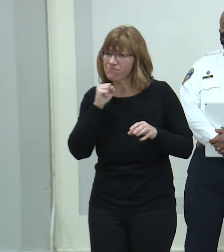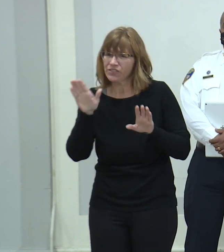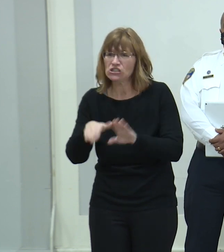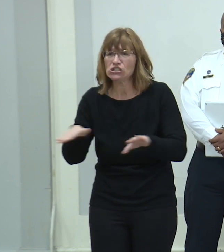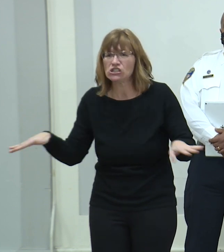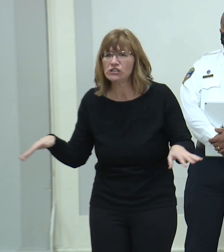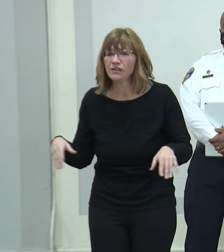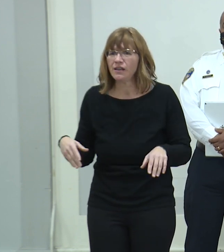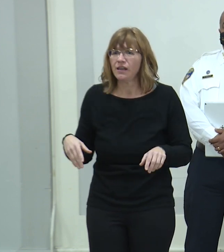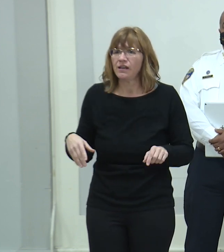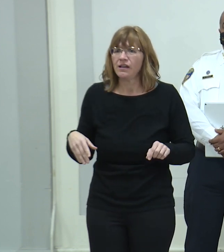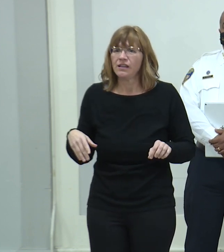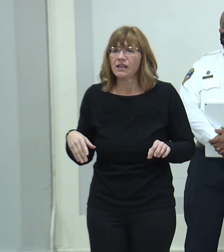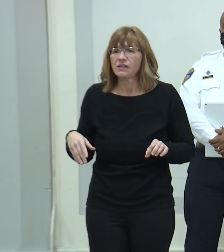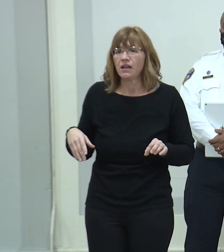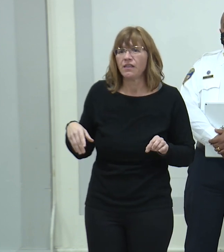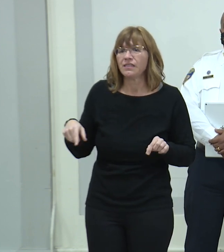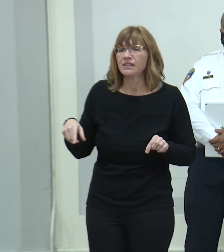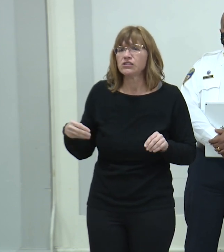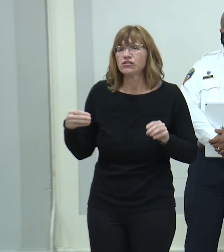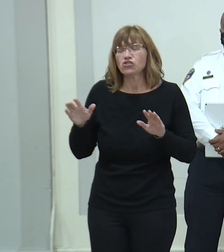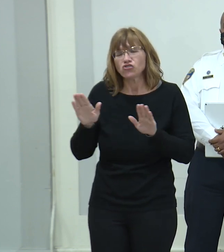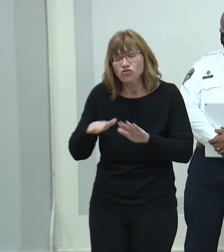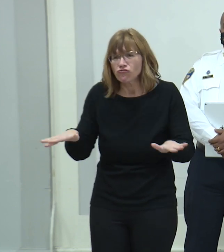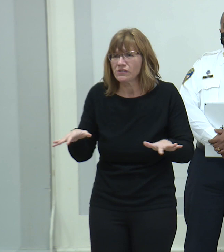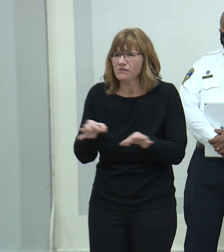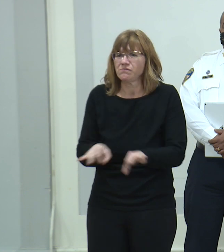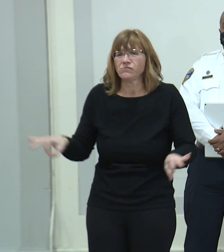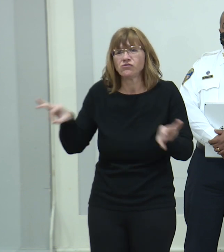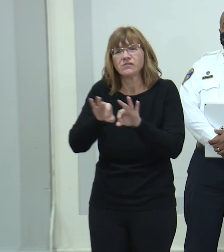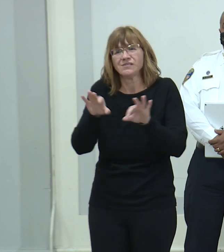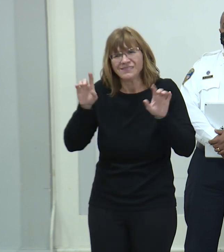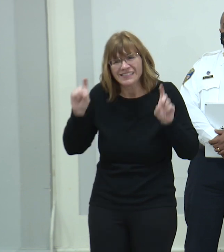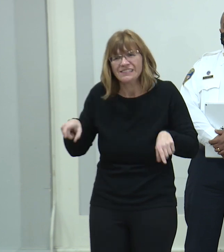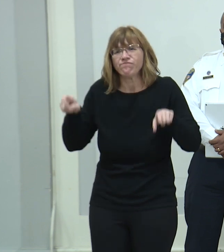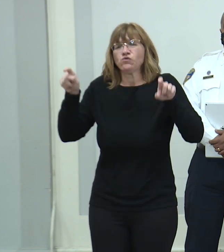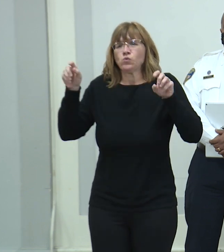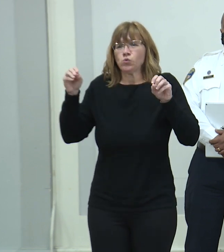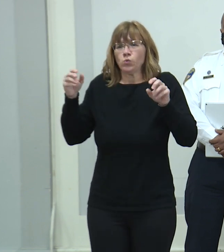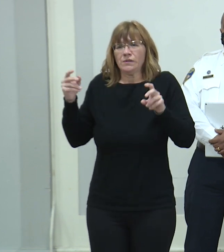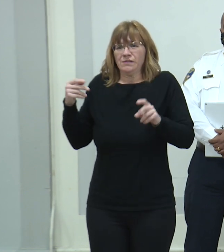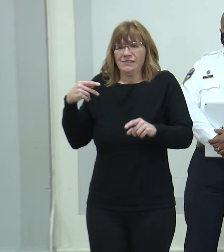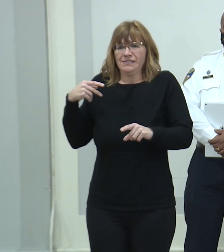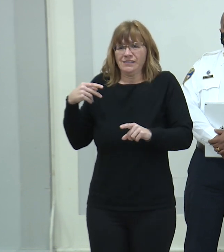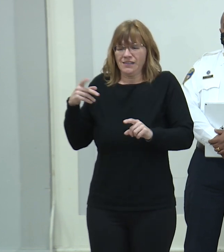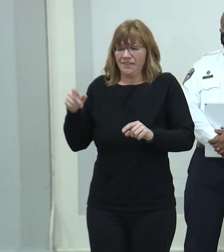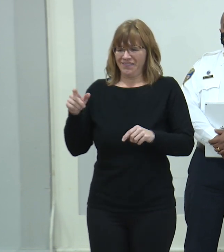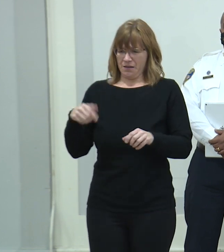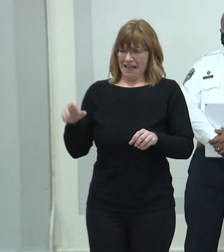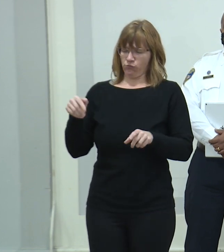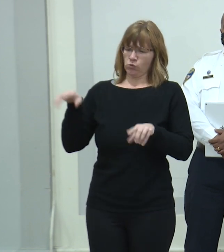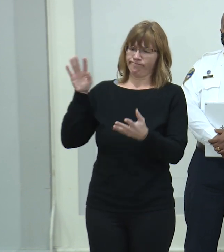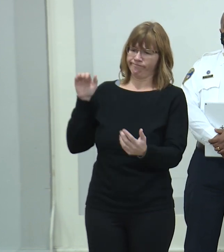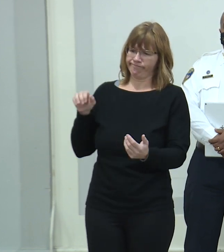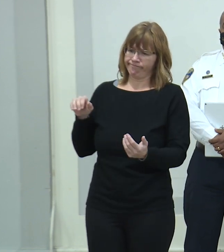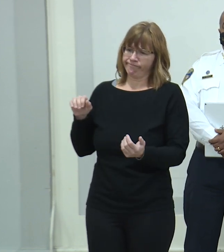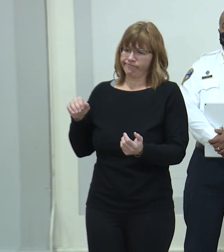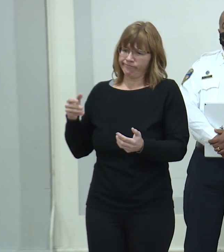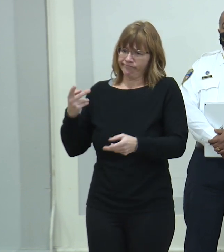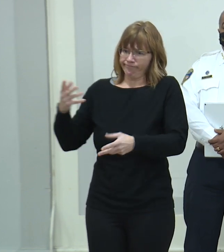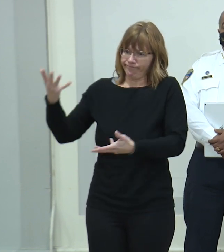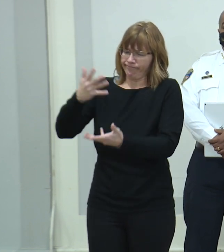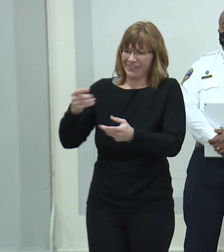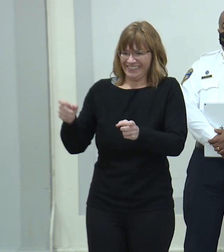they're children. And children have to be treated differently than adults, especially when you're talking about